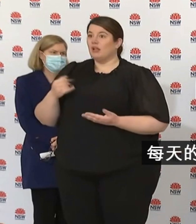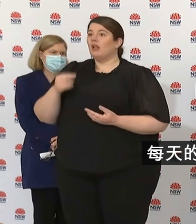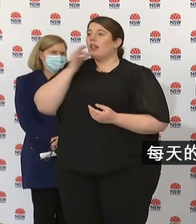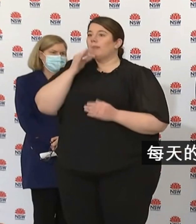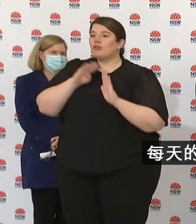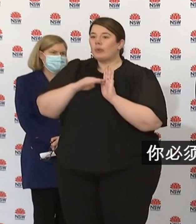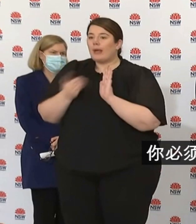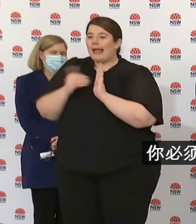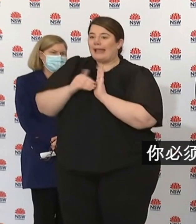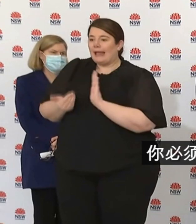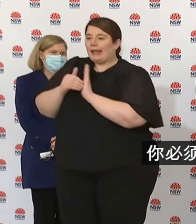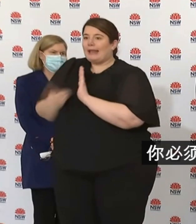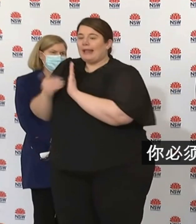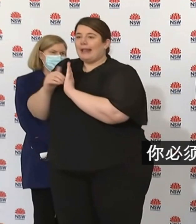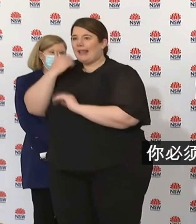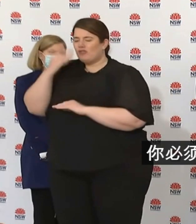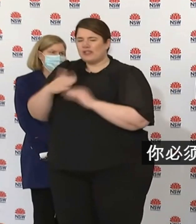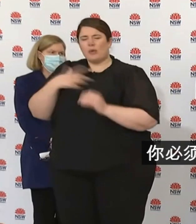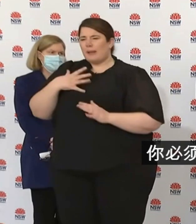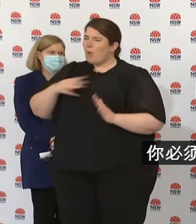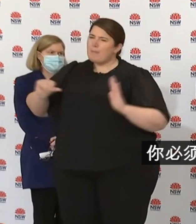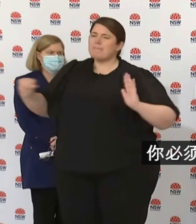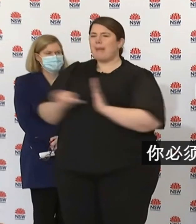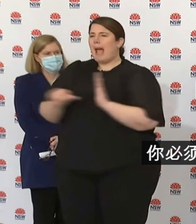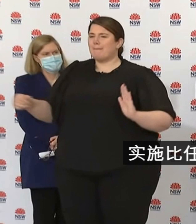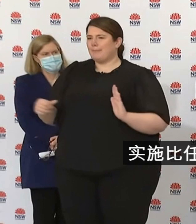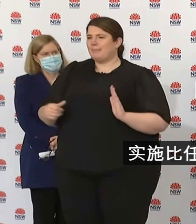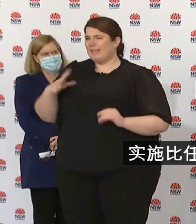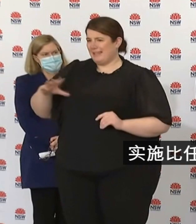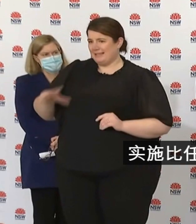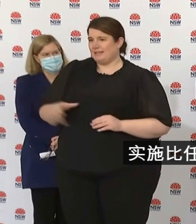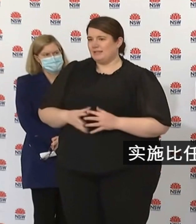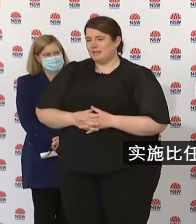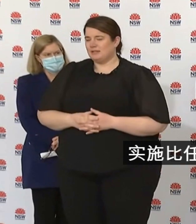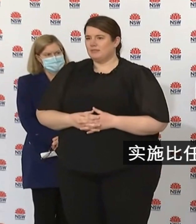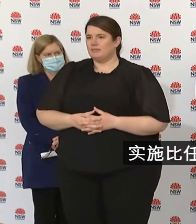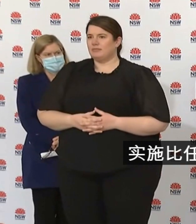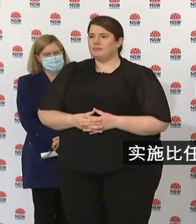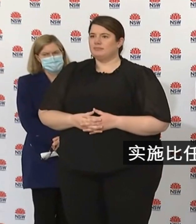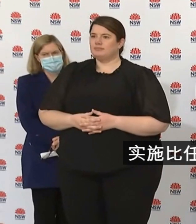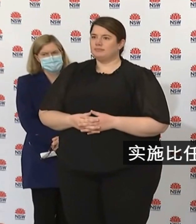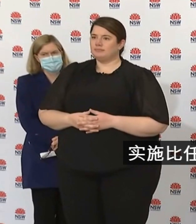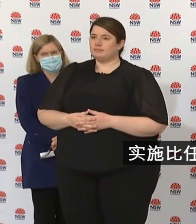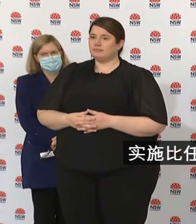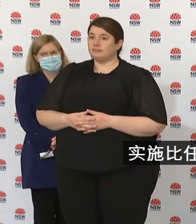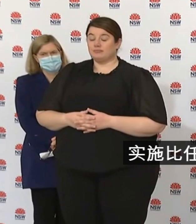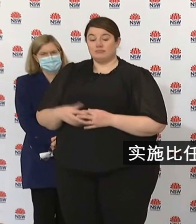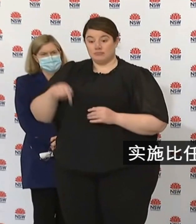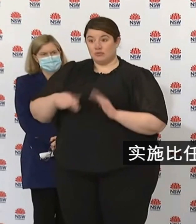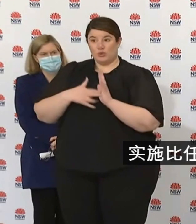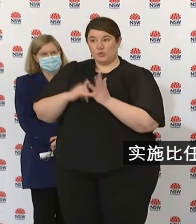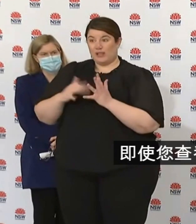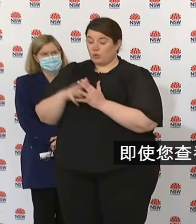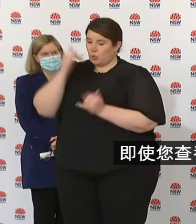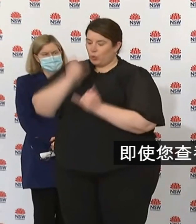just isn't working. You have to come down hard. Well, we have harsher restrictions in place than any other state has ever